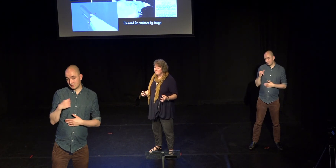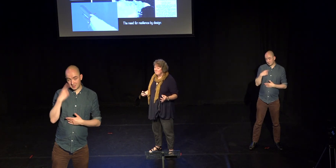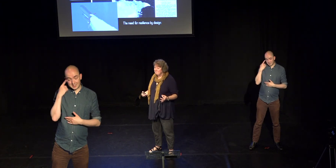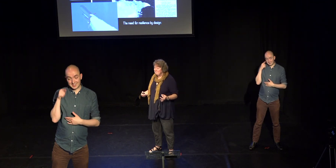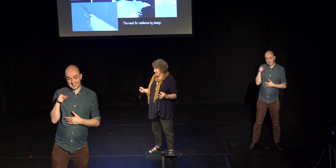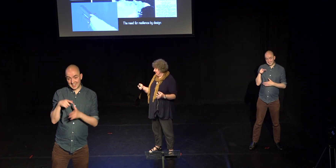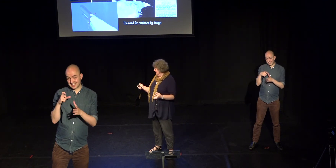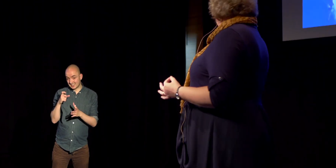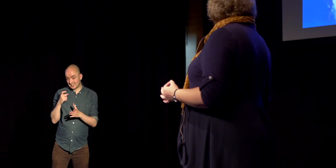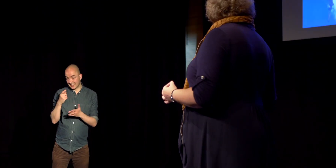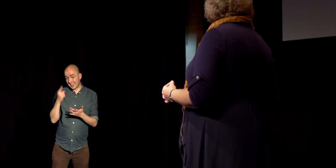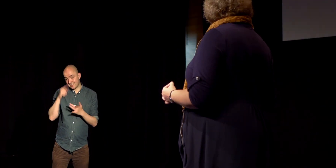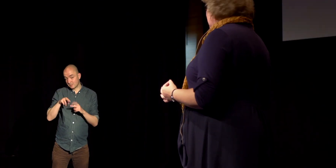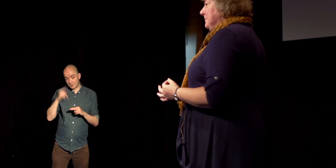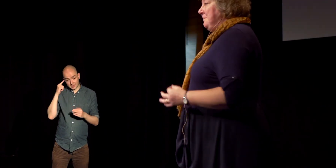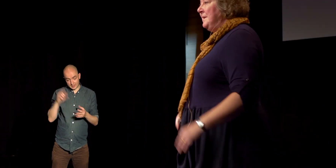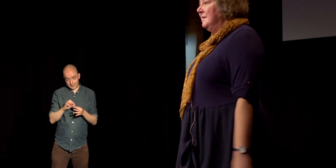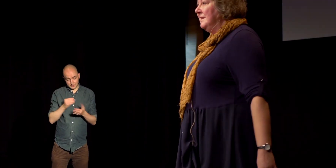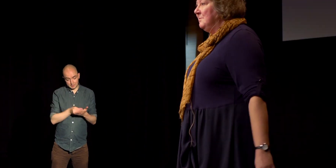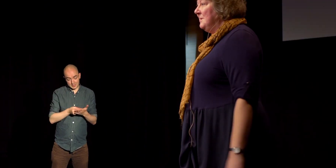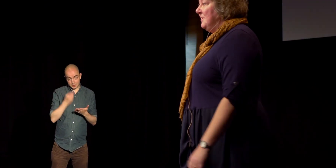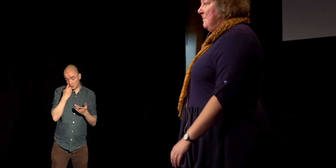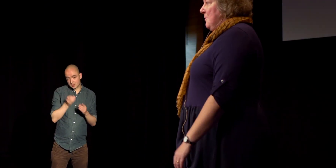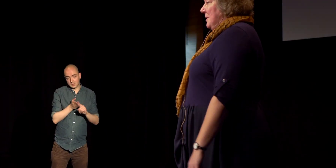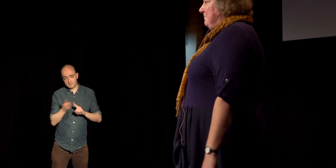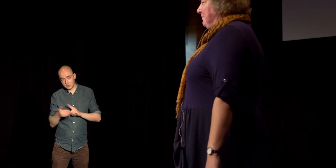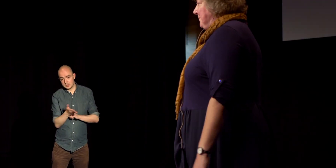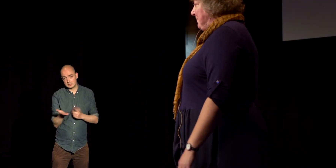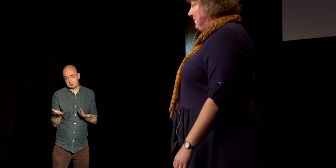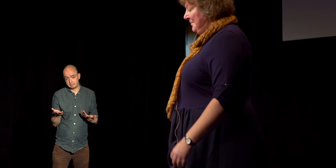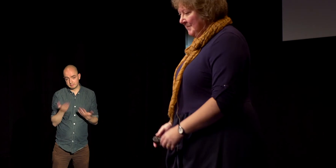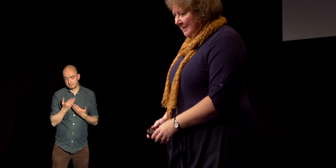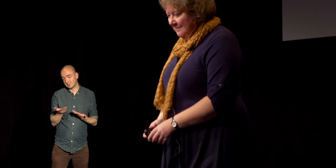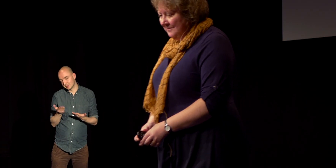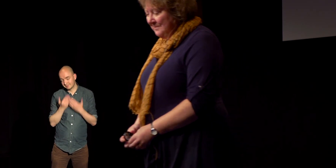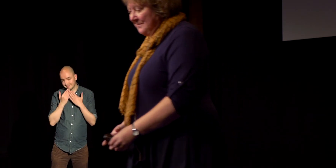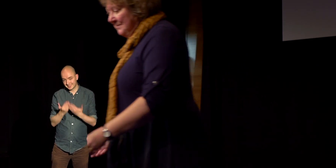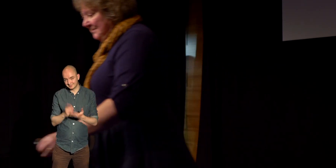not be inevitable. Okay, thank you. And that's all you can find.